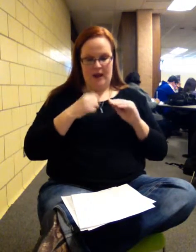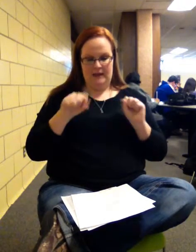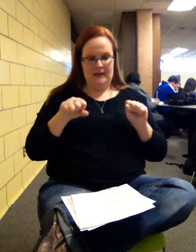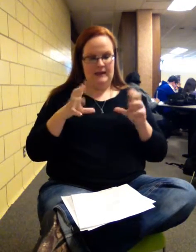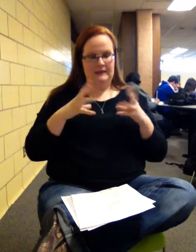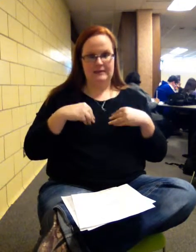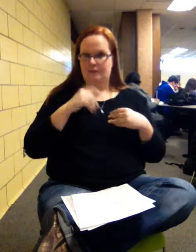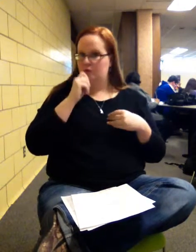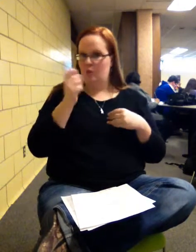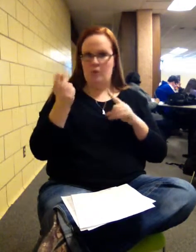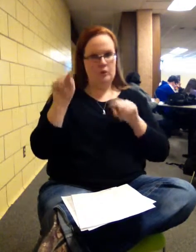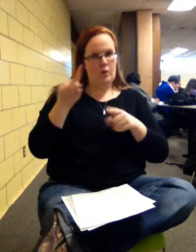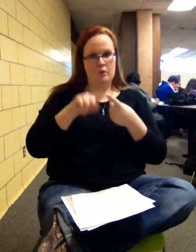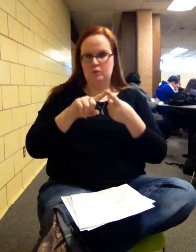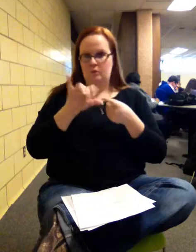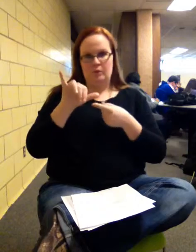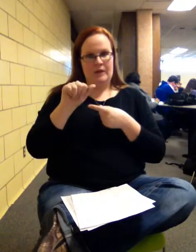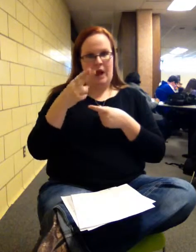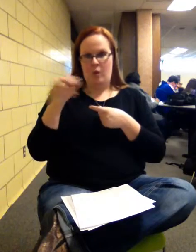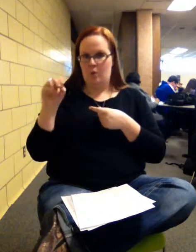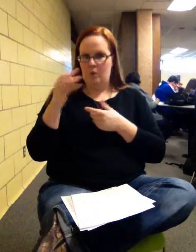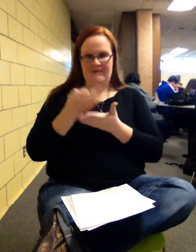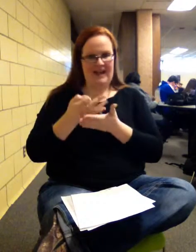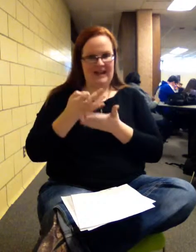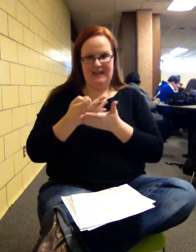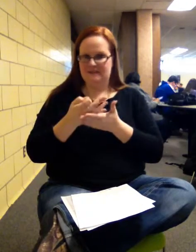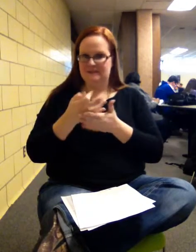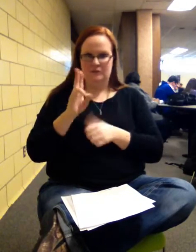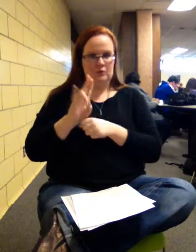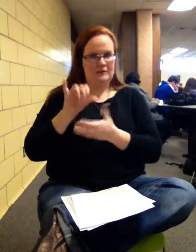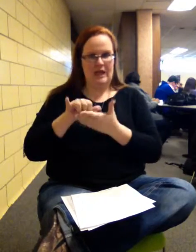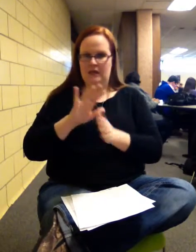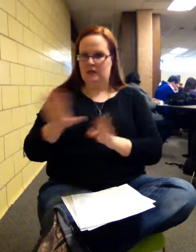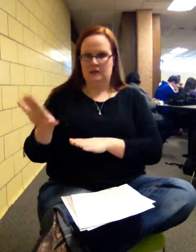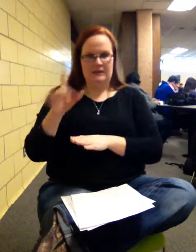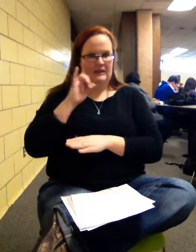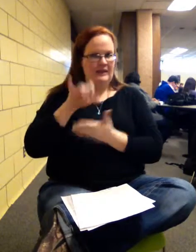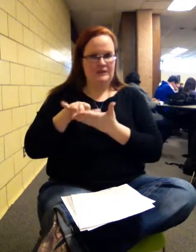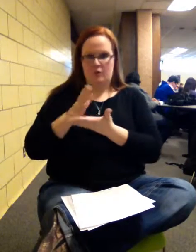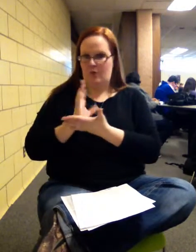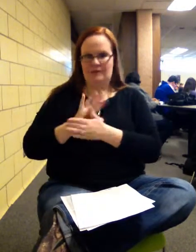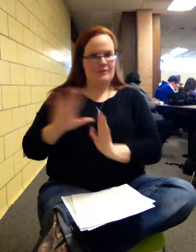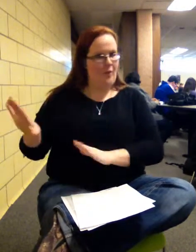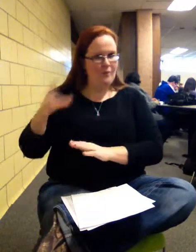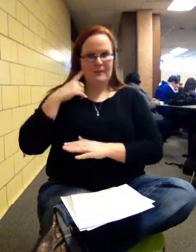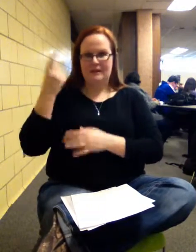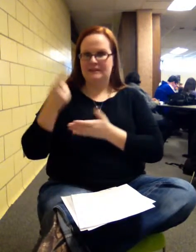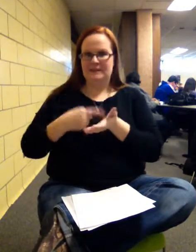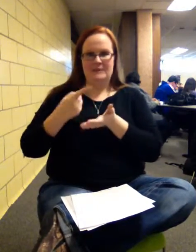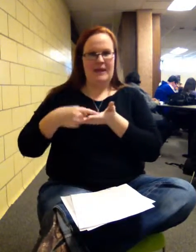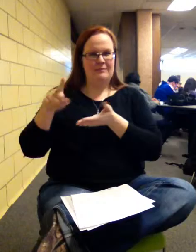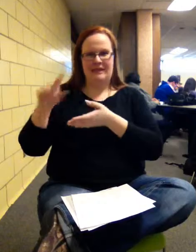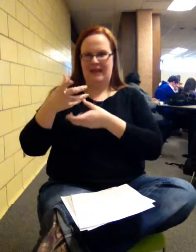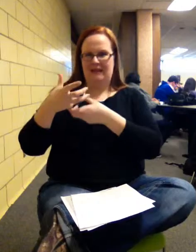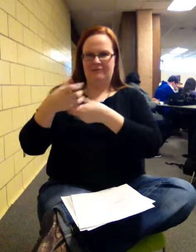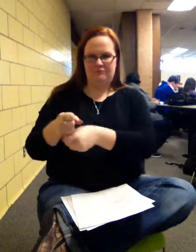Finance or some other place to get numbers and use those and think that that's okay, because sometimes they recap things differently. So go get